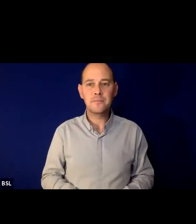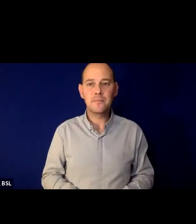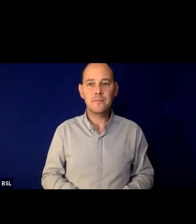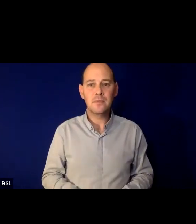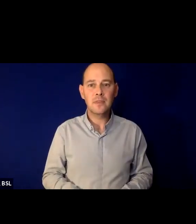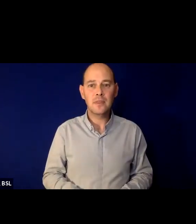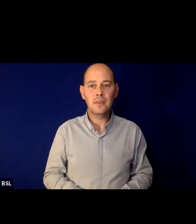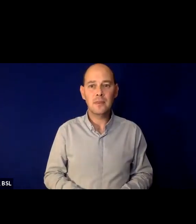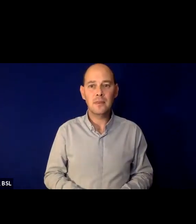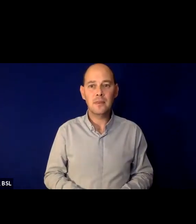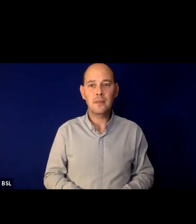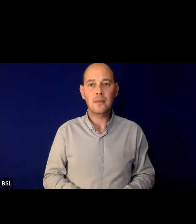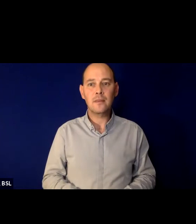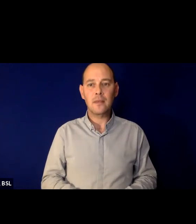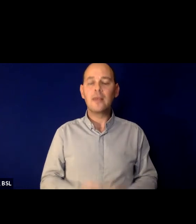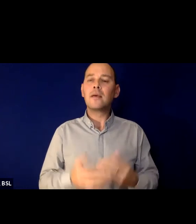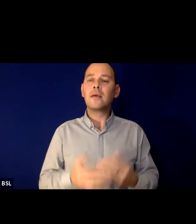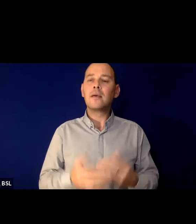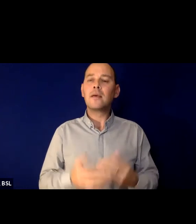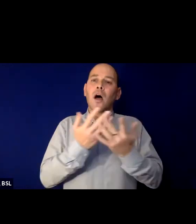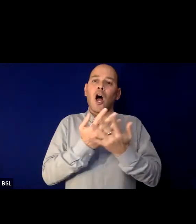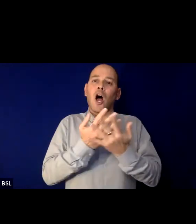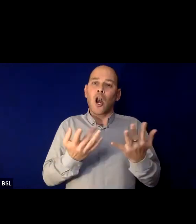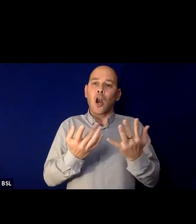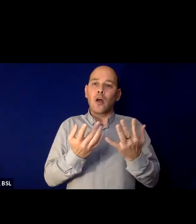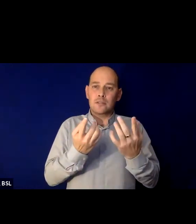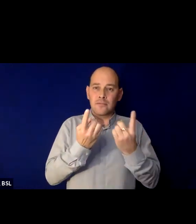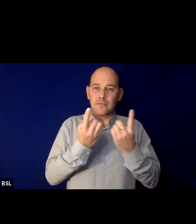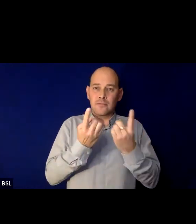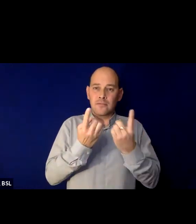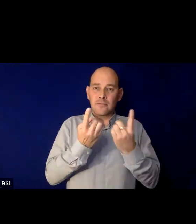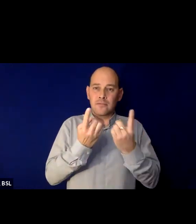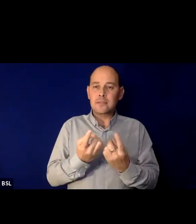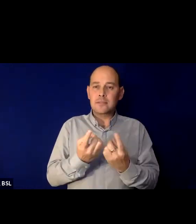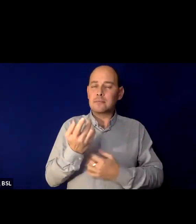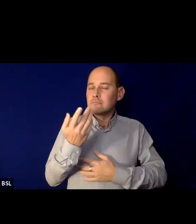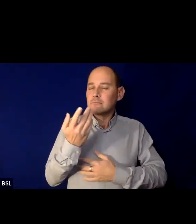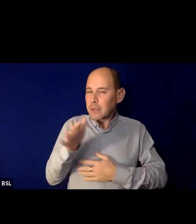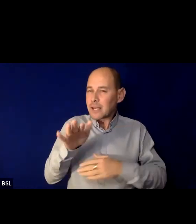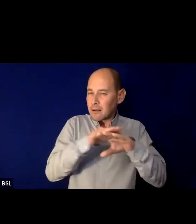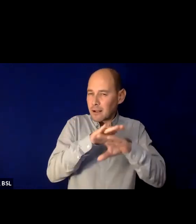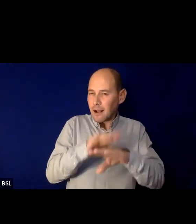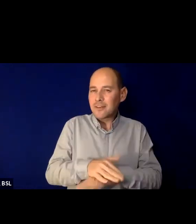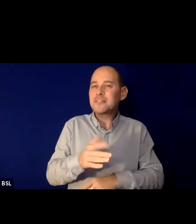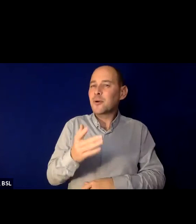in the interest of time, a lot of things that the other folks have covered, and so I just want to thank